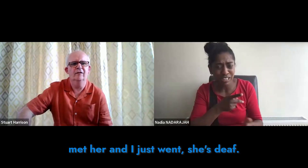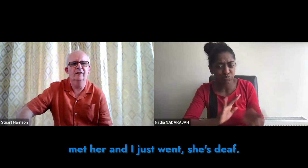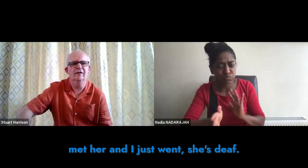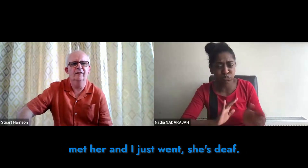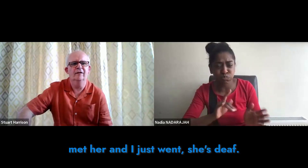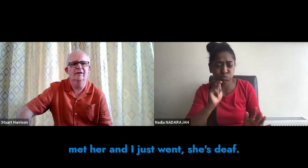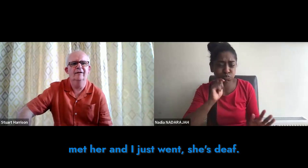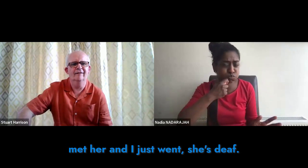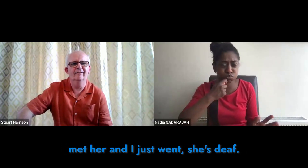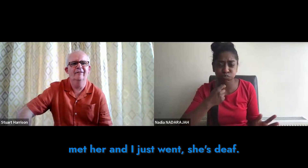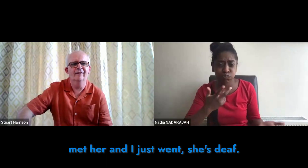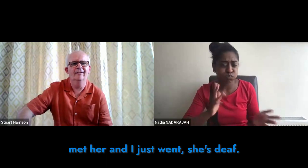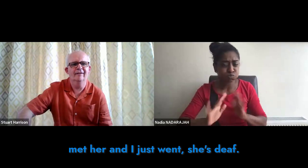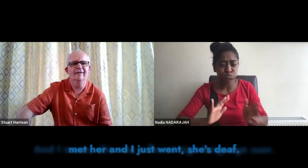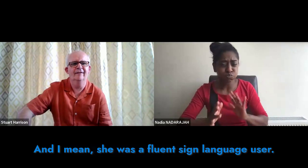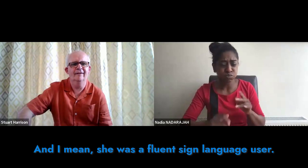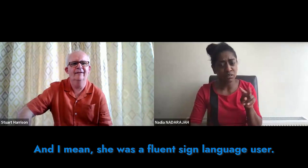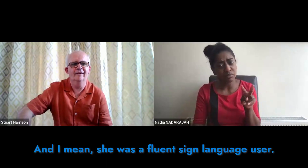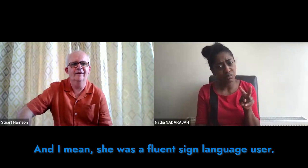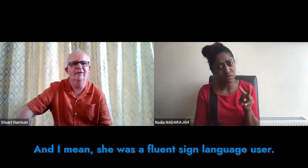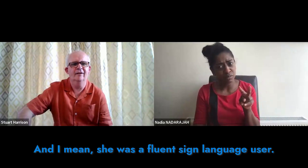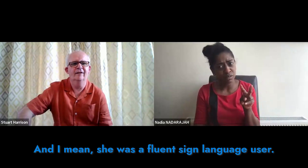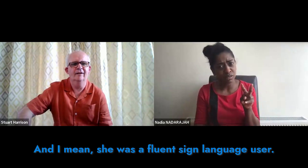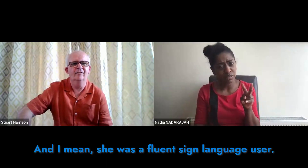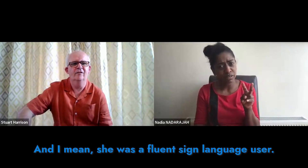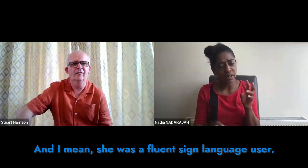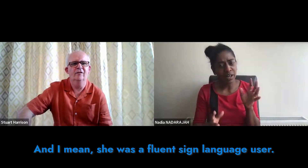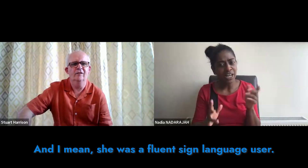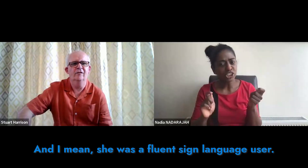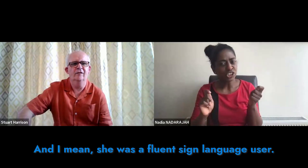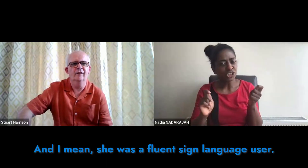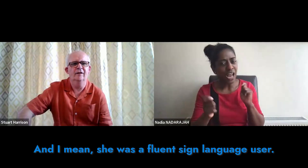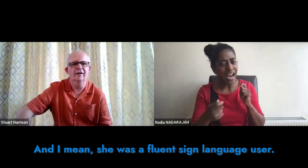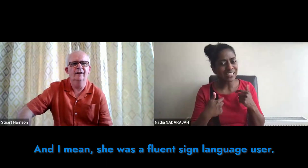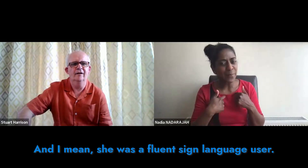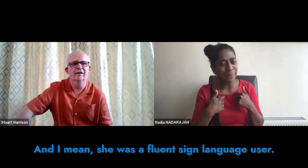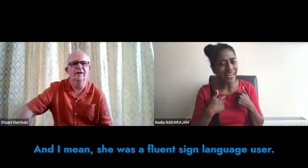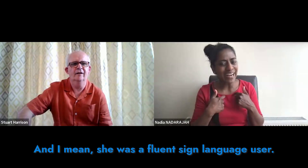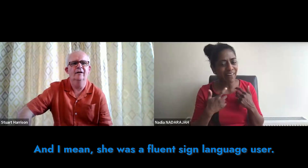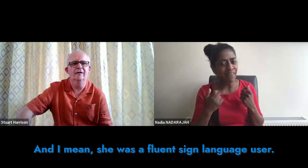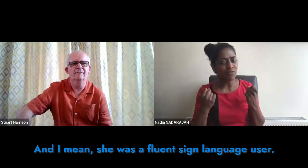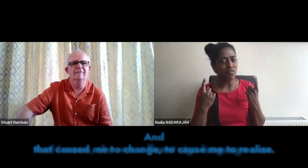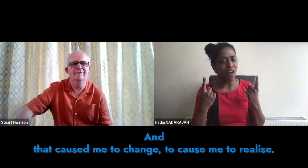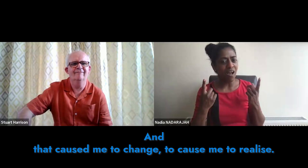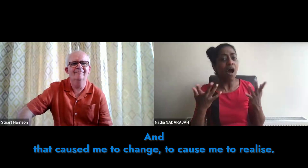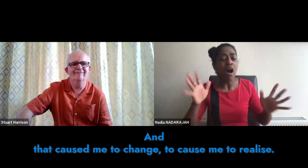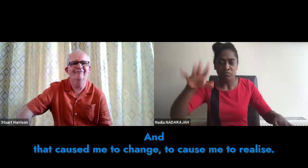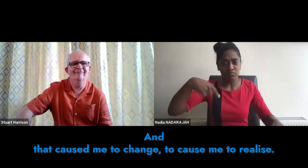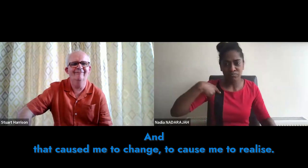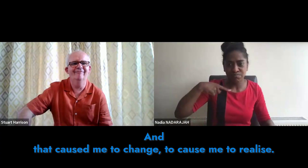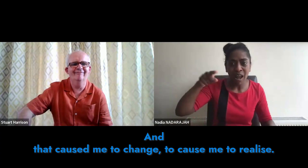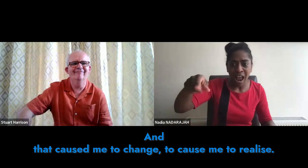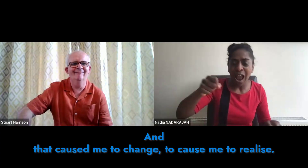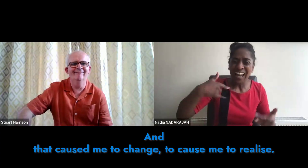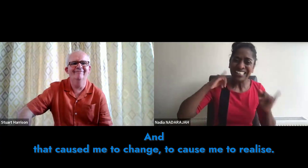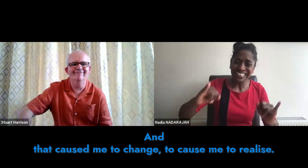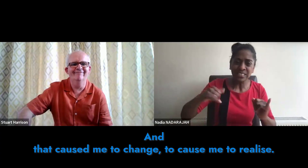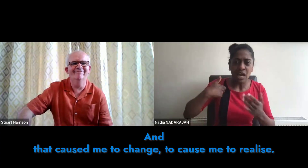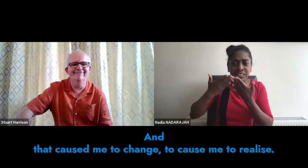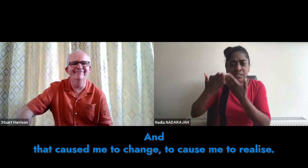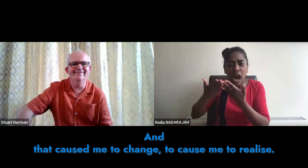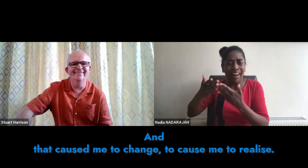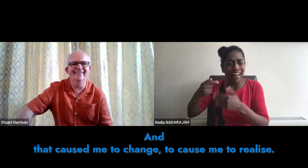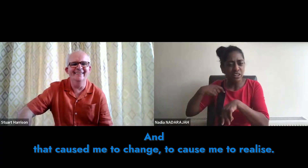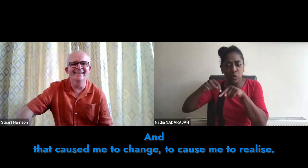her, and I just went, she's deaf. And I mean, she was a fluent sign language user. And that caused me to